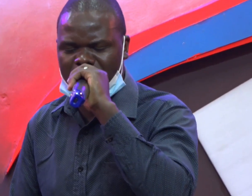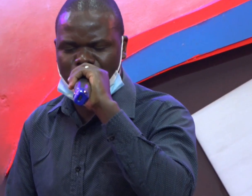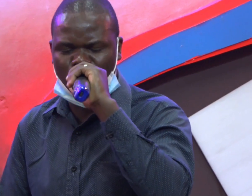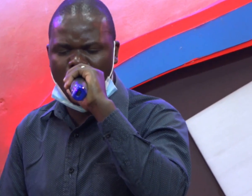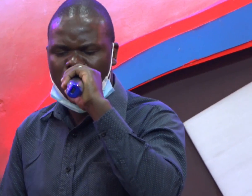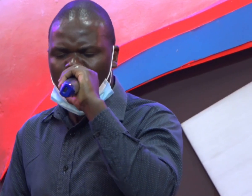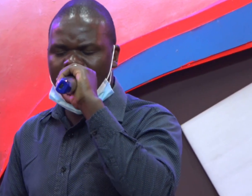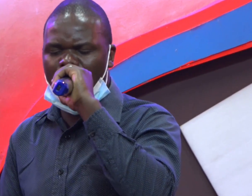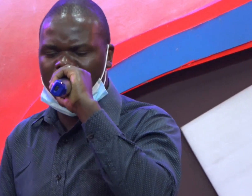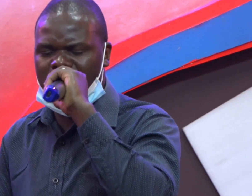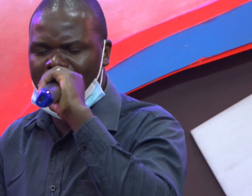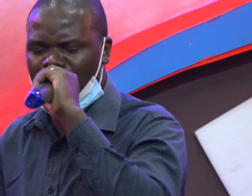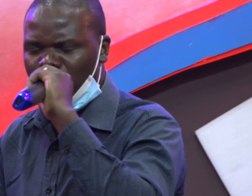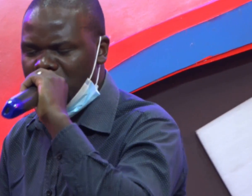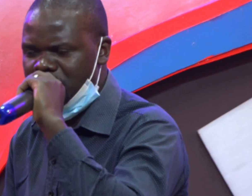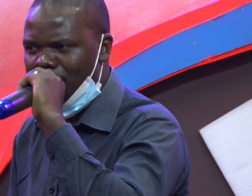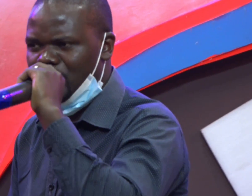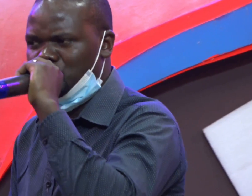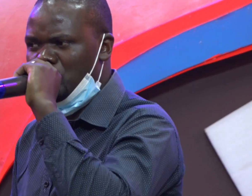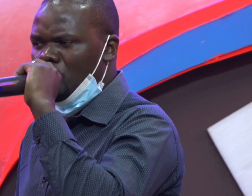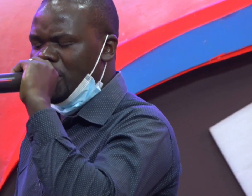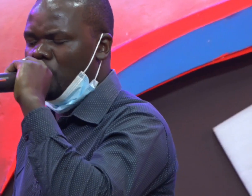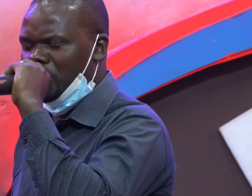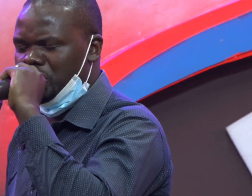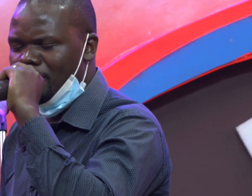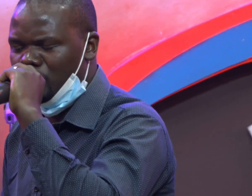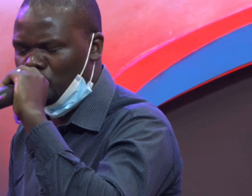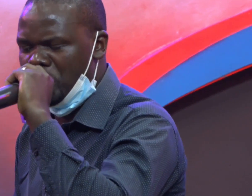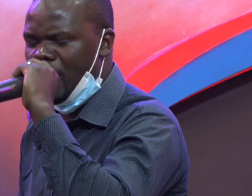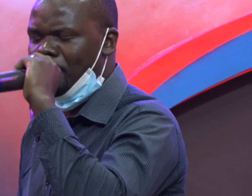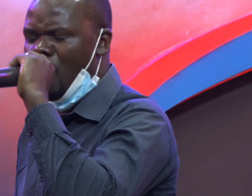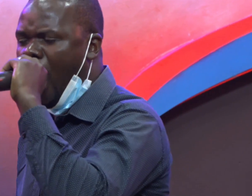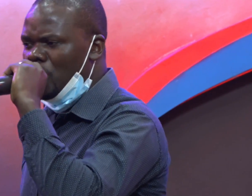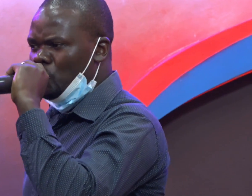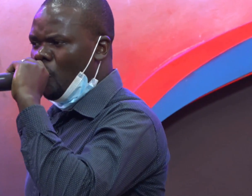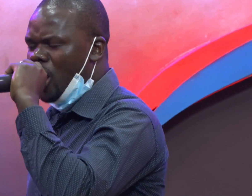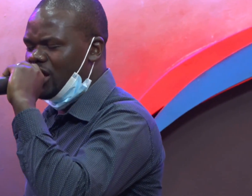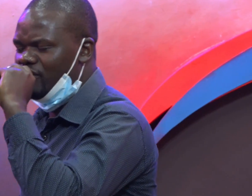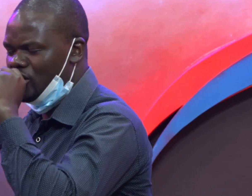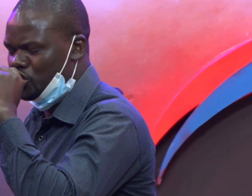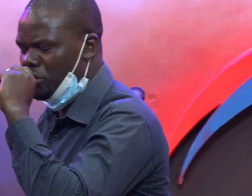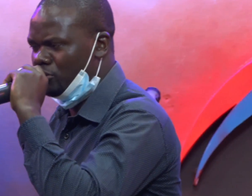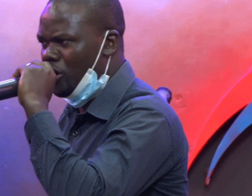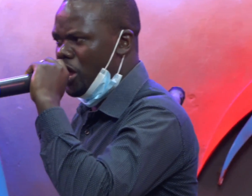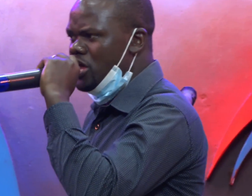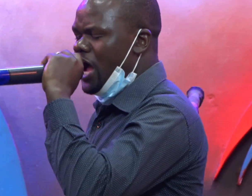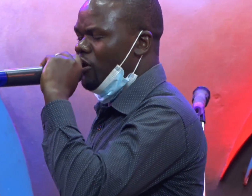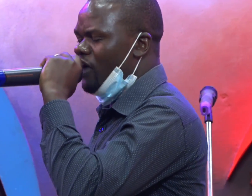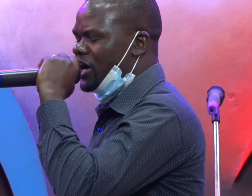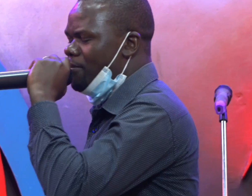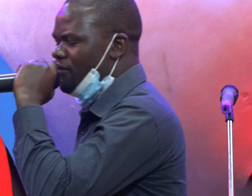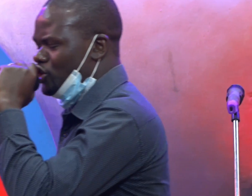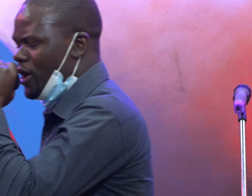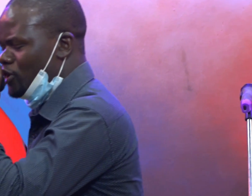man who gain the strength, where you are in a man who gain the ability, where you are in a man who gain the power to walk, Heavenly King of Glory,